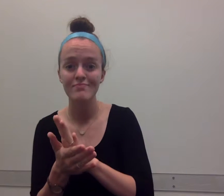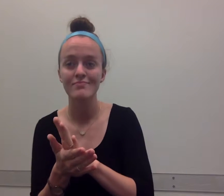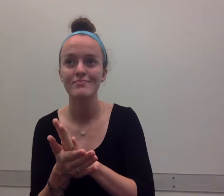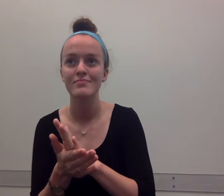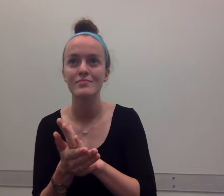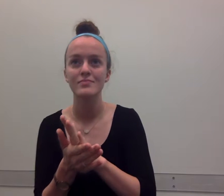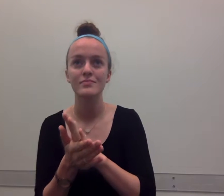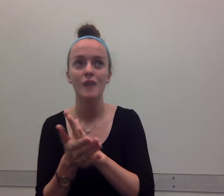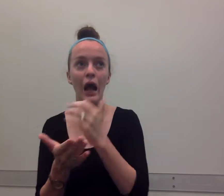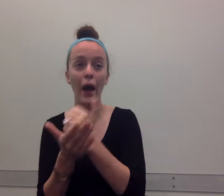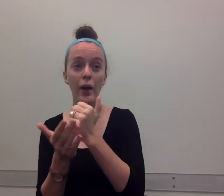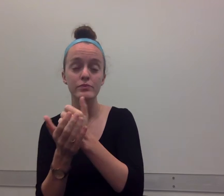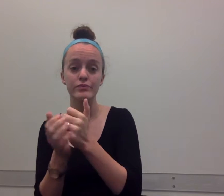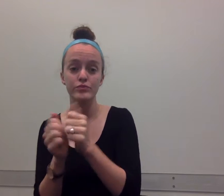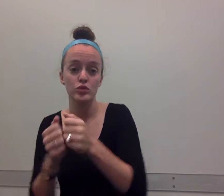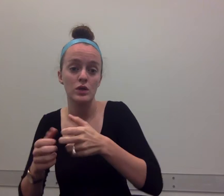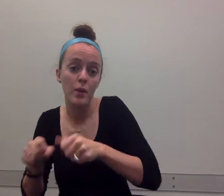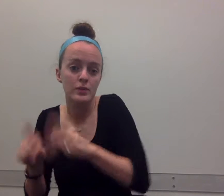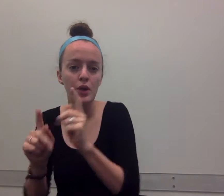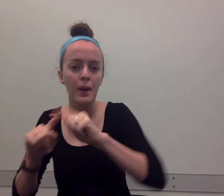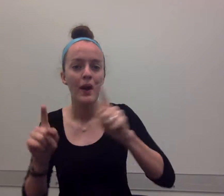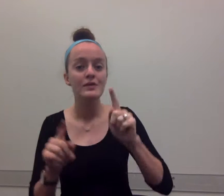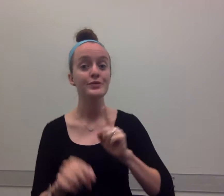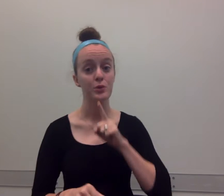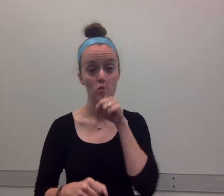school is nothing like the real world and practicing law in the real world.